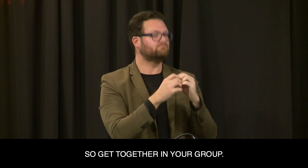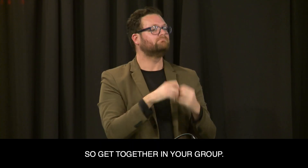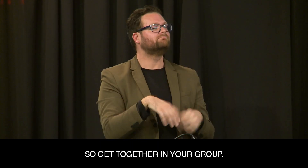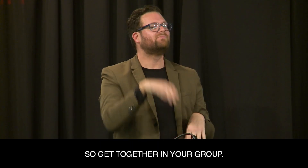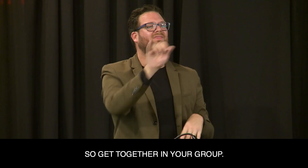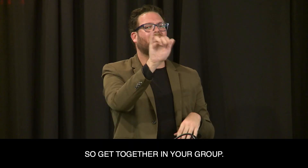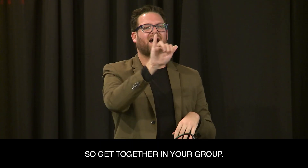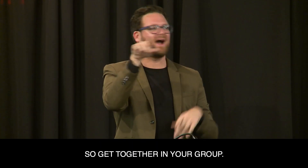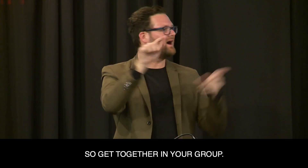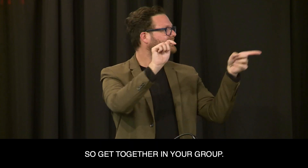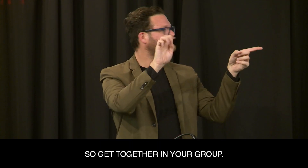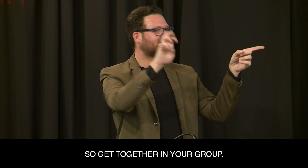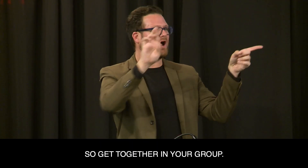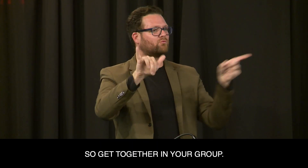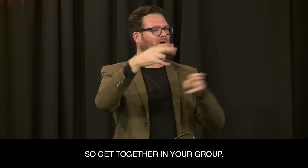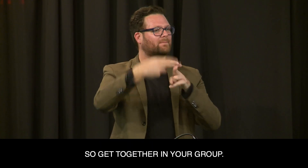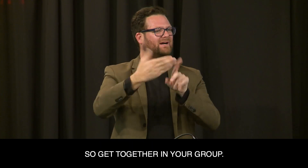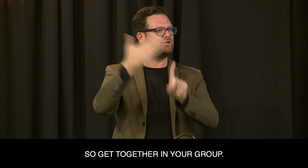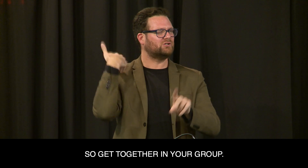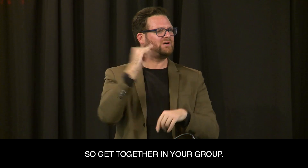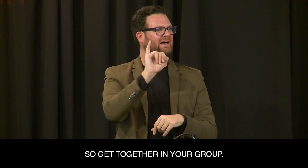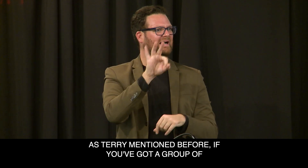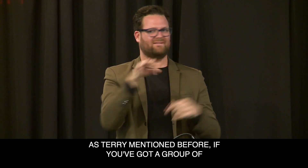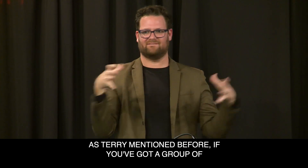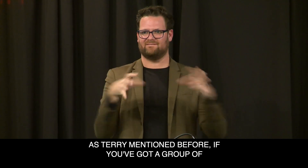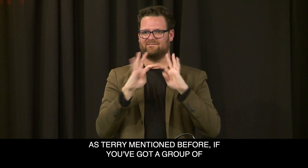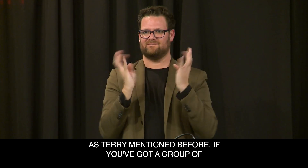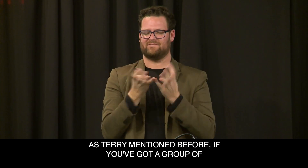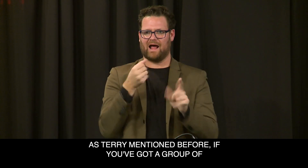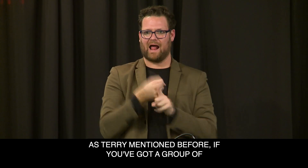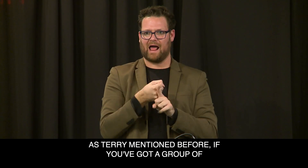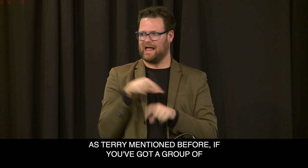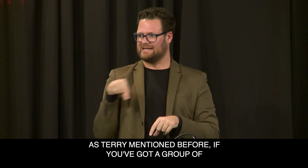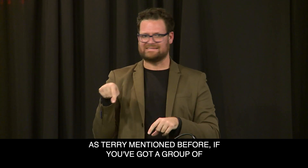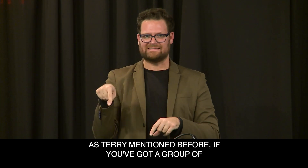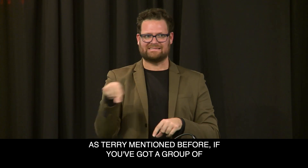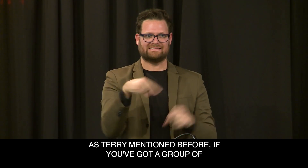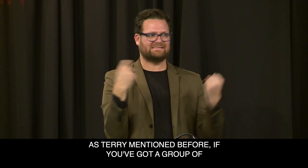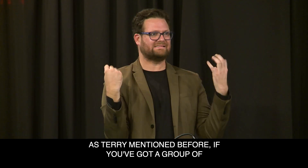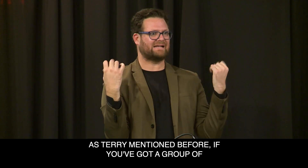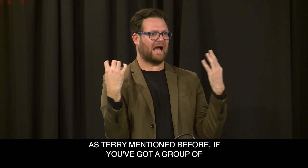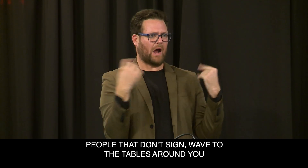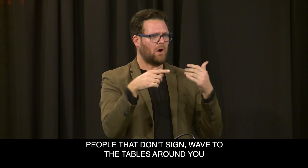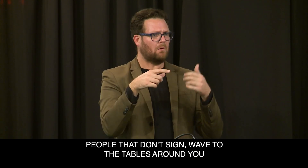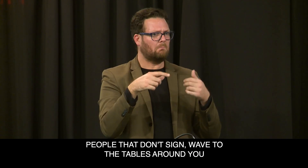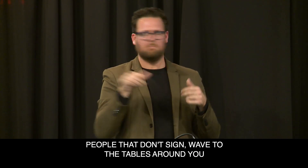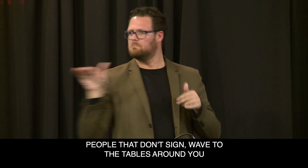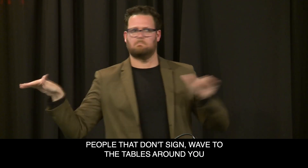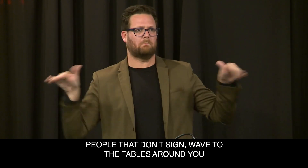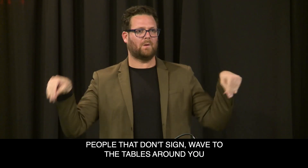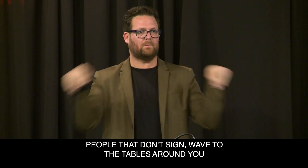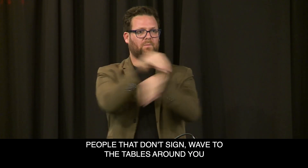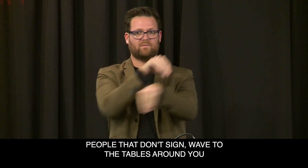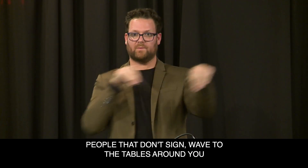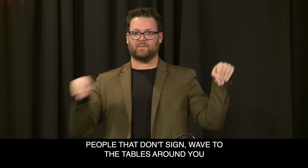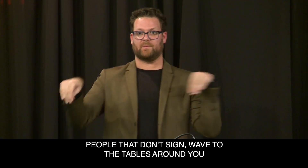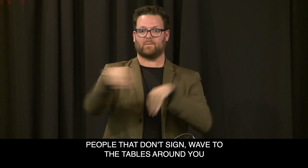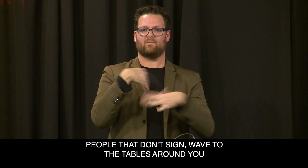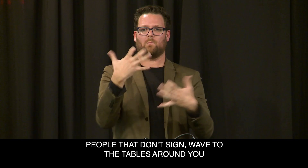get together in your group. And as Terry mentioned before, if you've got a group of people that don't sign,